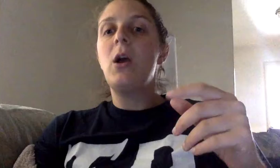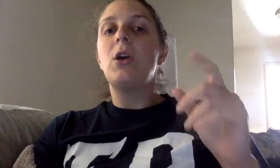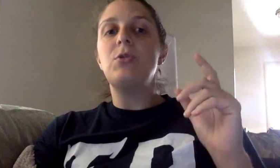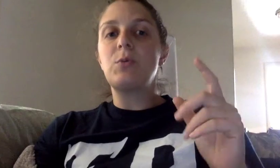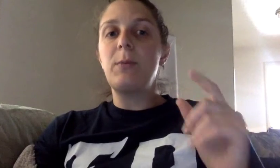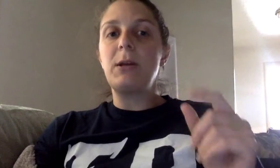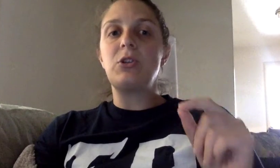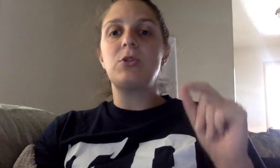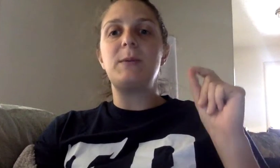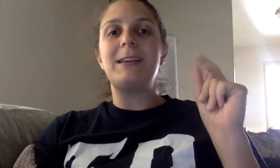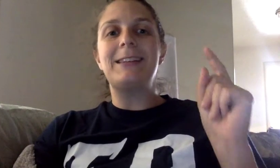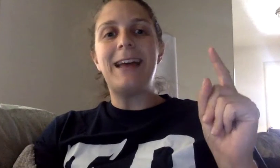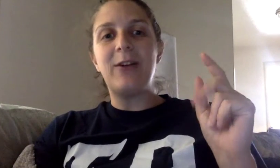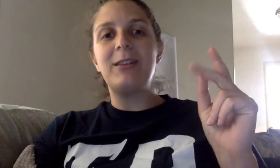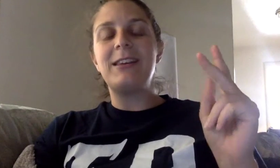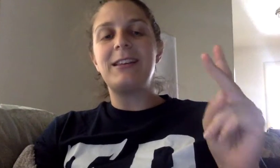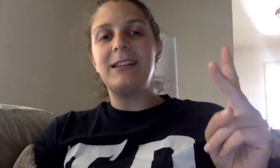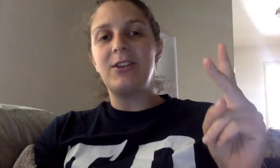You just want to make sure you're speaking loudly, clearly,